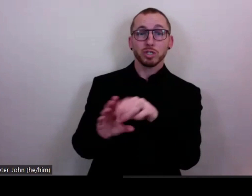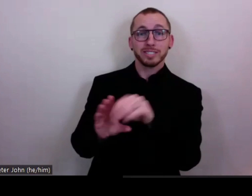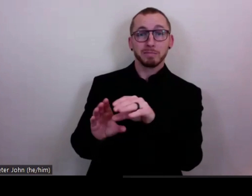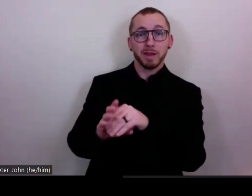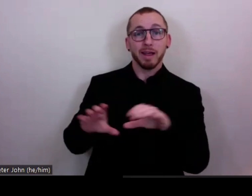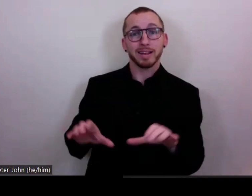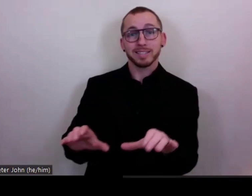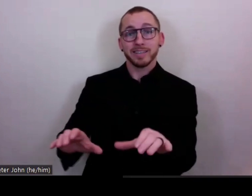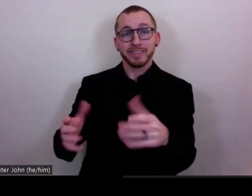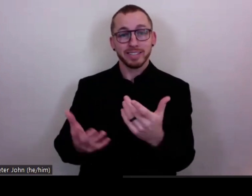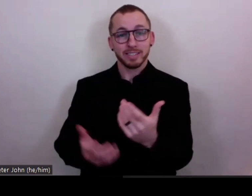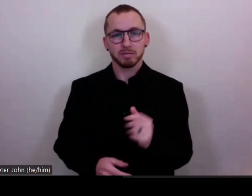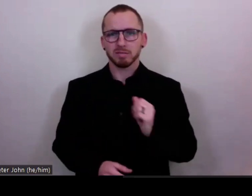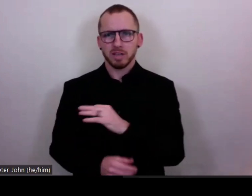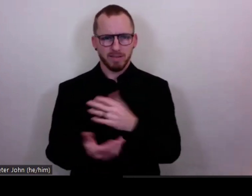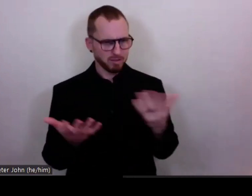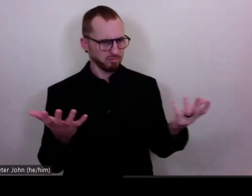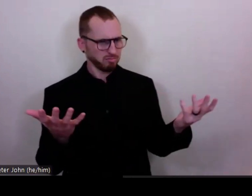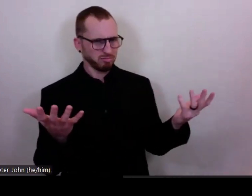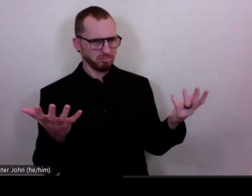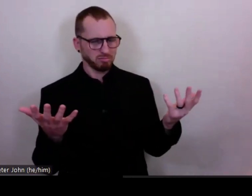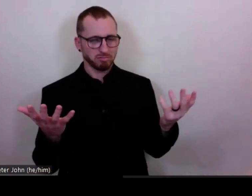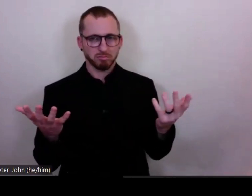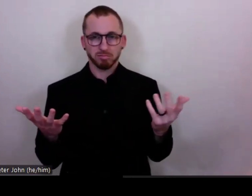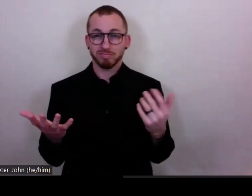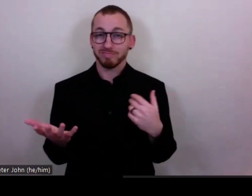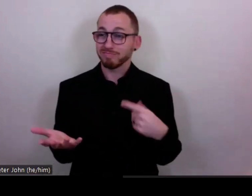any activity.